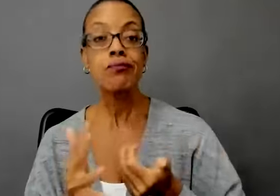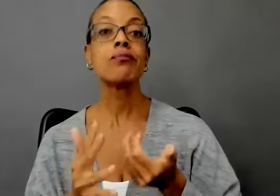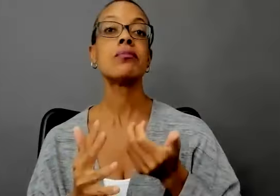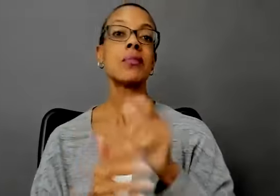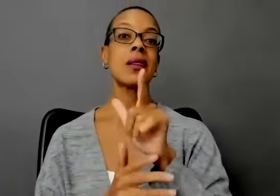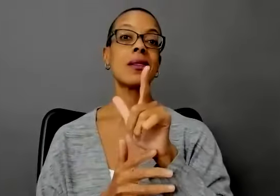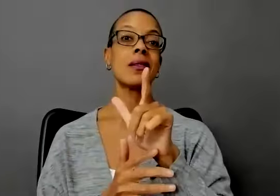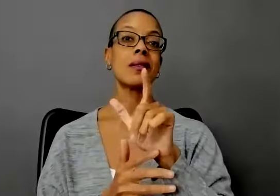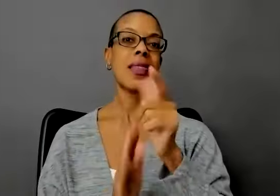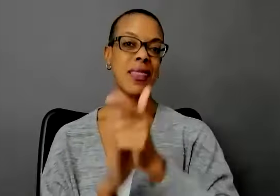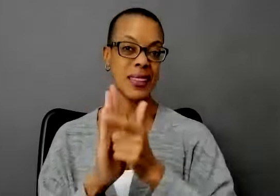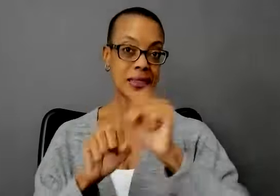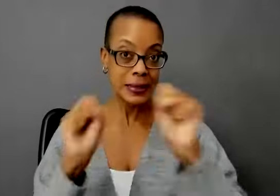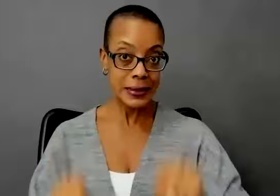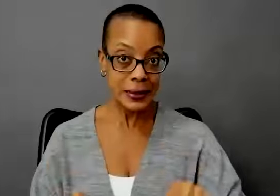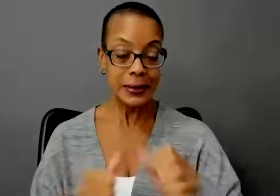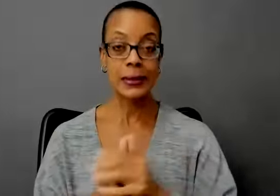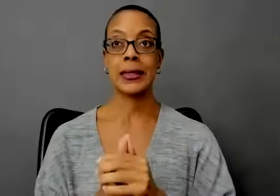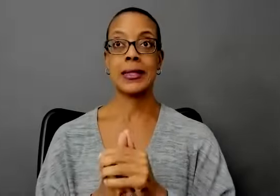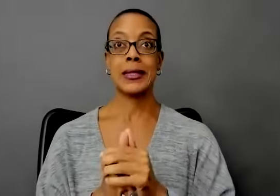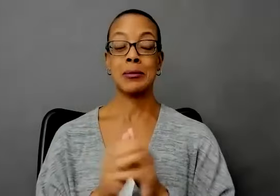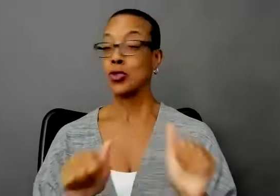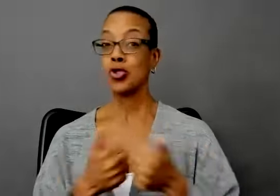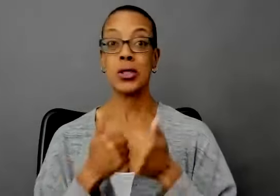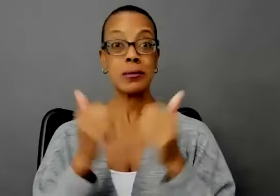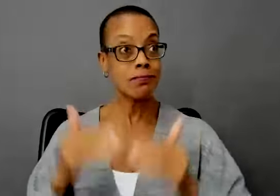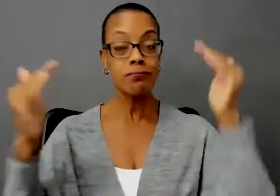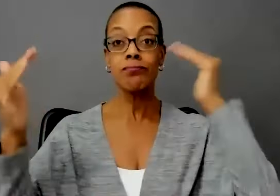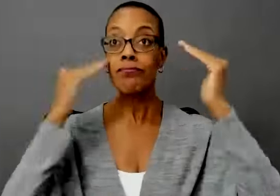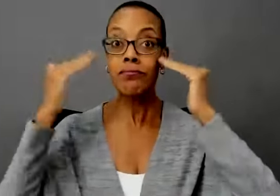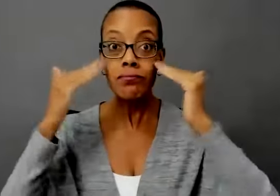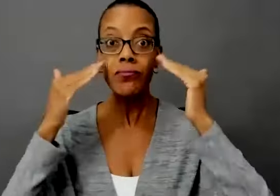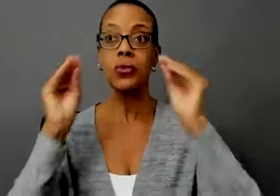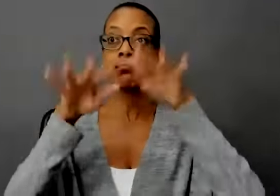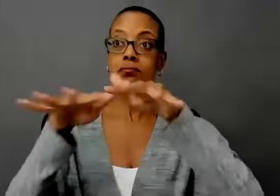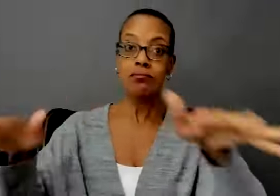making it challenging to raise awareness and educate the public about sexual assault cases within our judicial system.